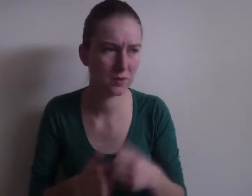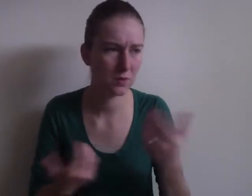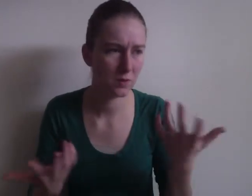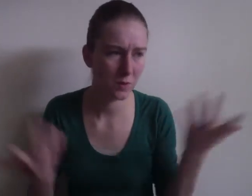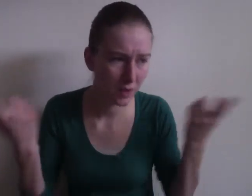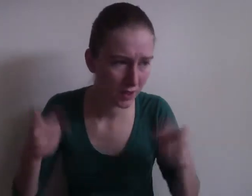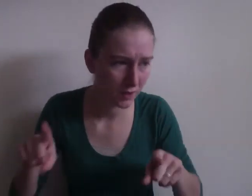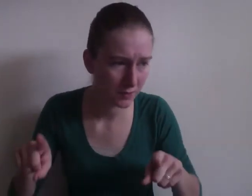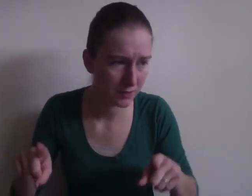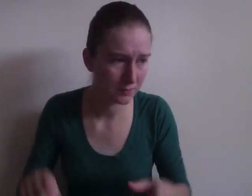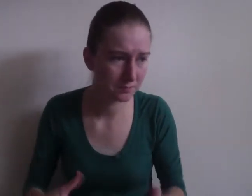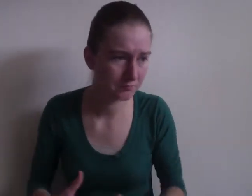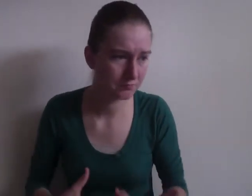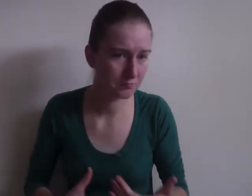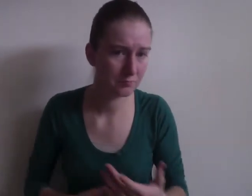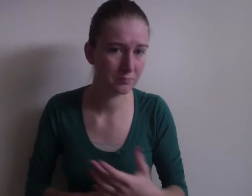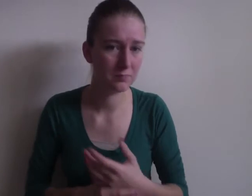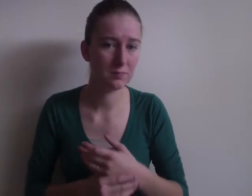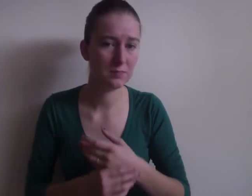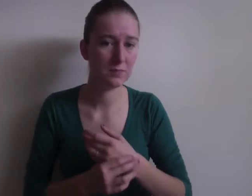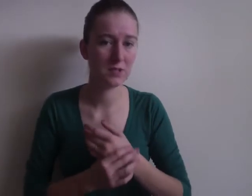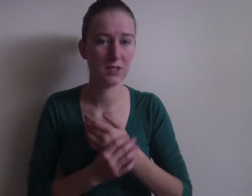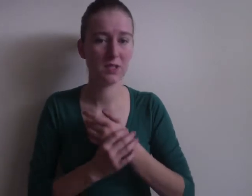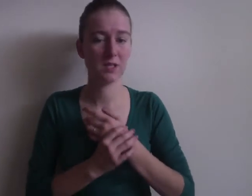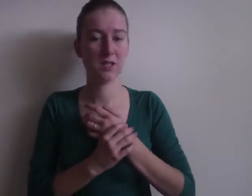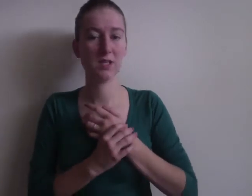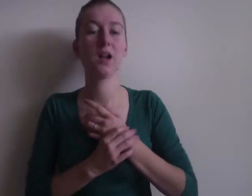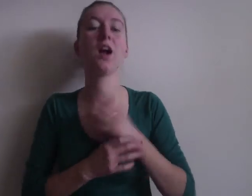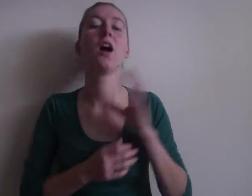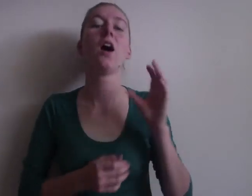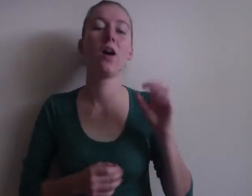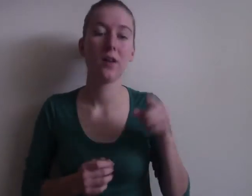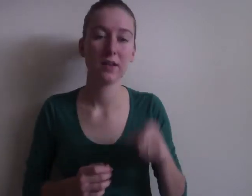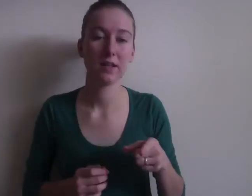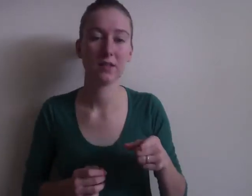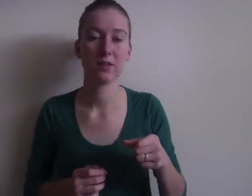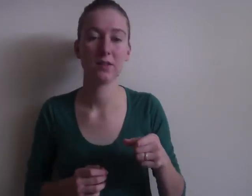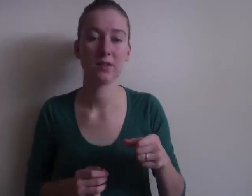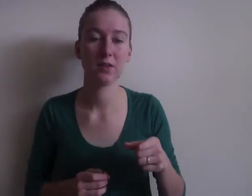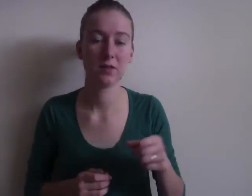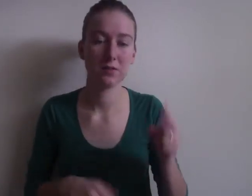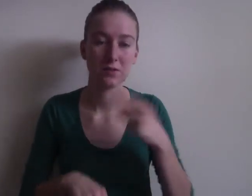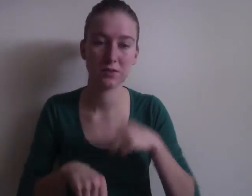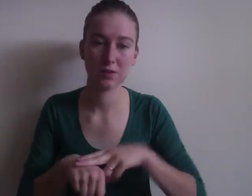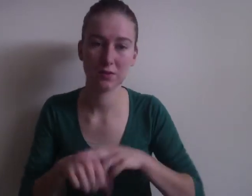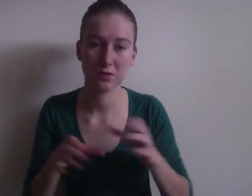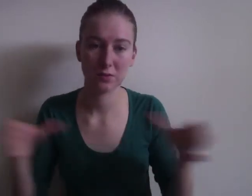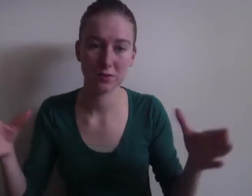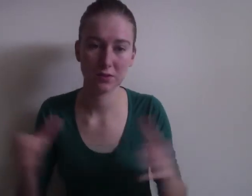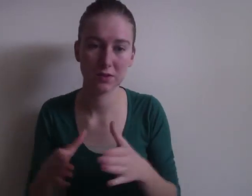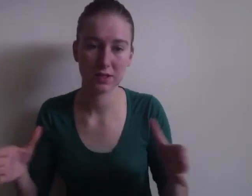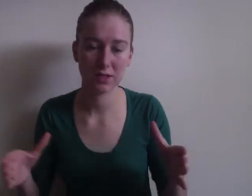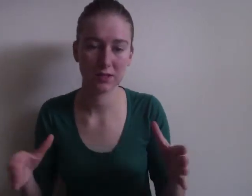Oh, it's the normal size, and then they were shrunk. I remember a part too where they got rained on, or the sprinklers turned on when they were in the